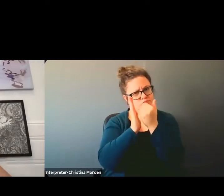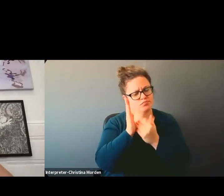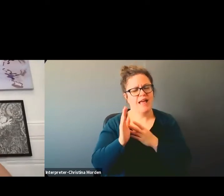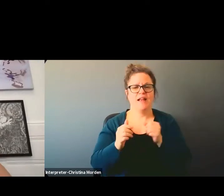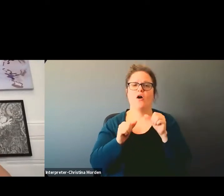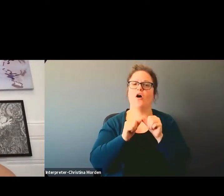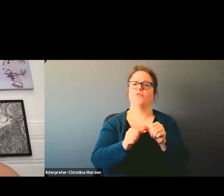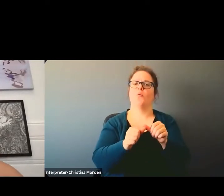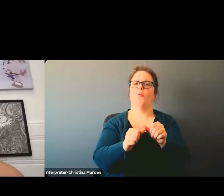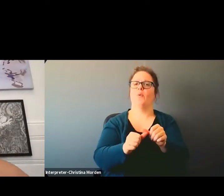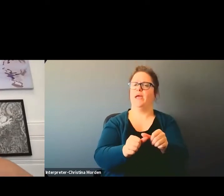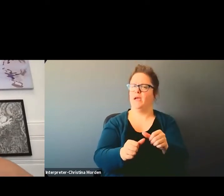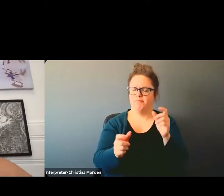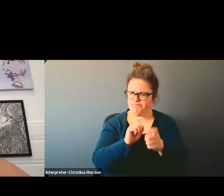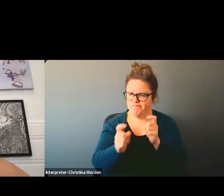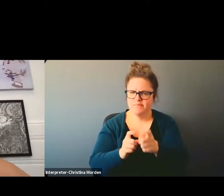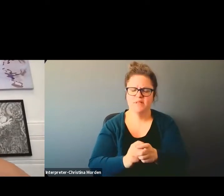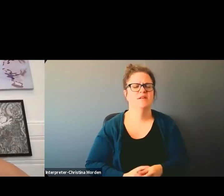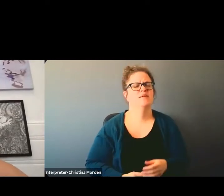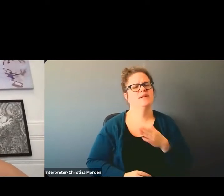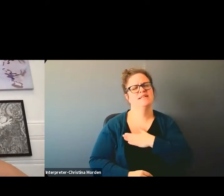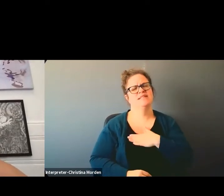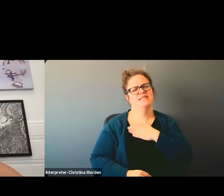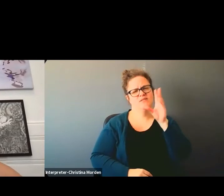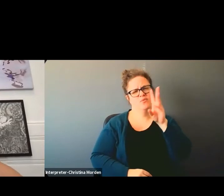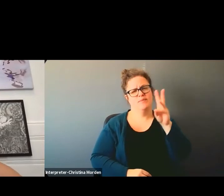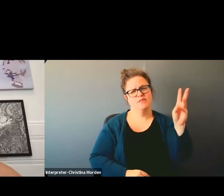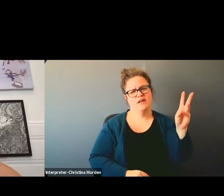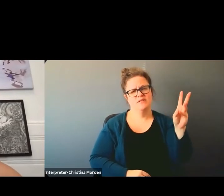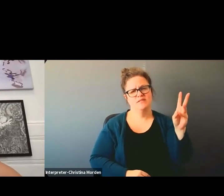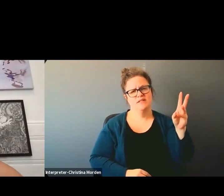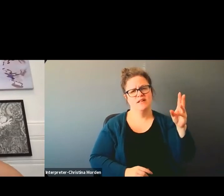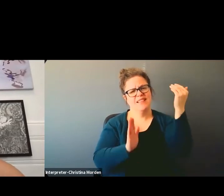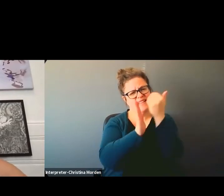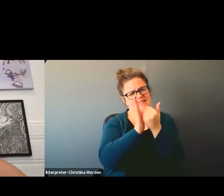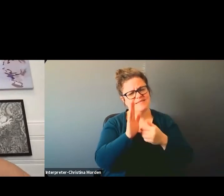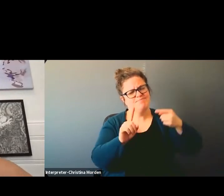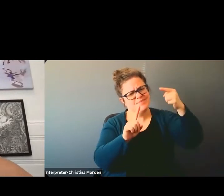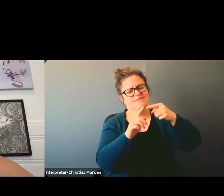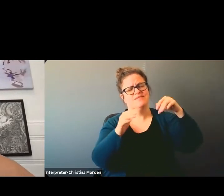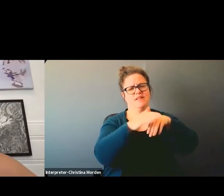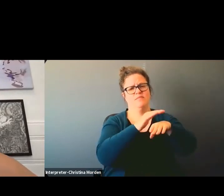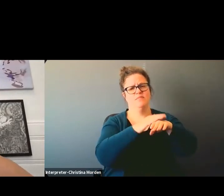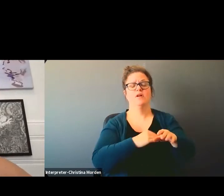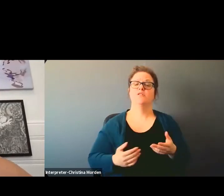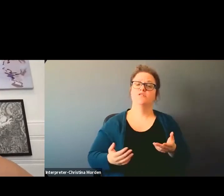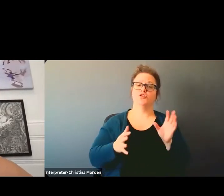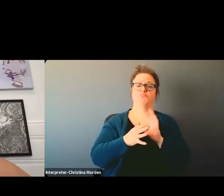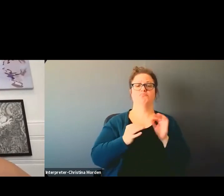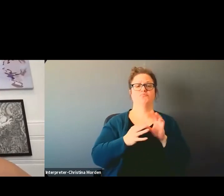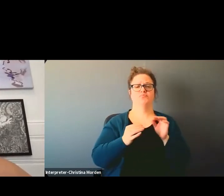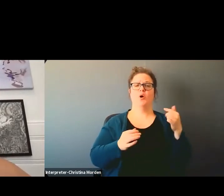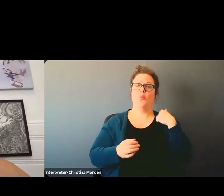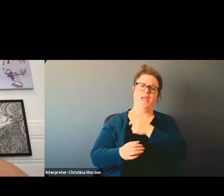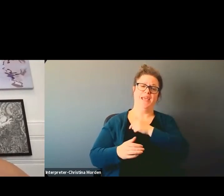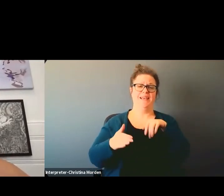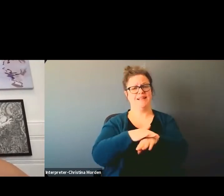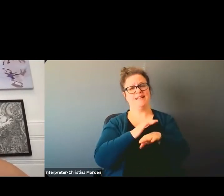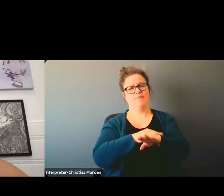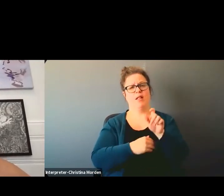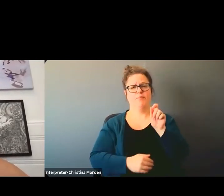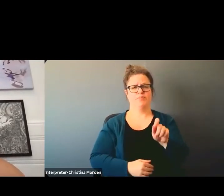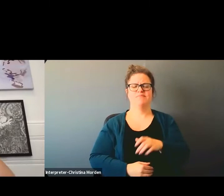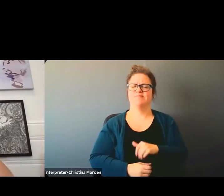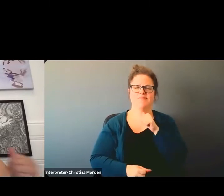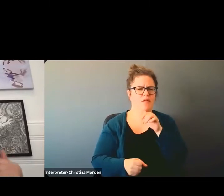please put on your website what your accessibility level is. Saying that you're accessible is just not enough. People need